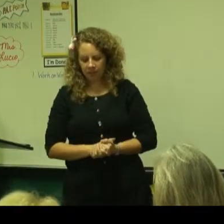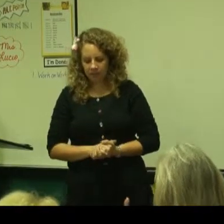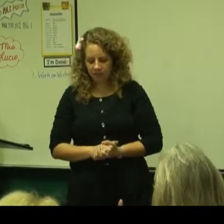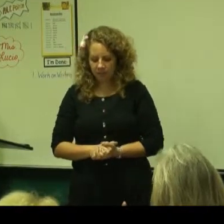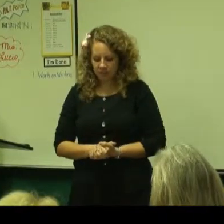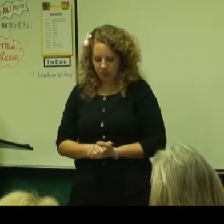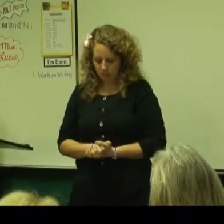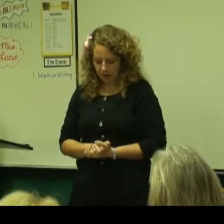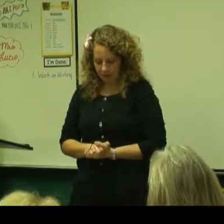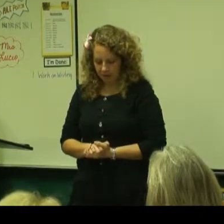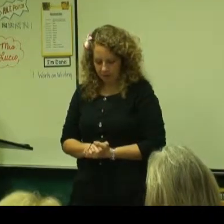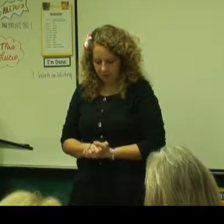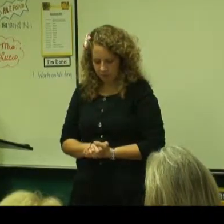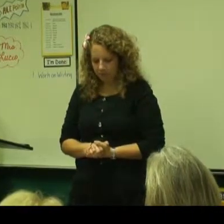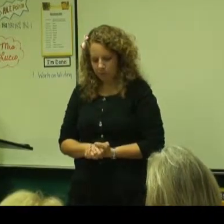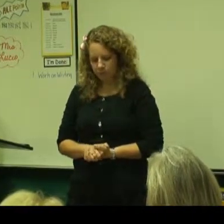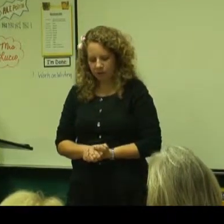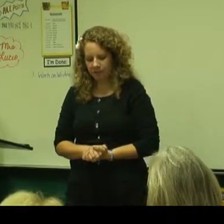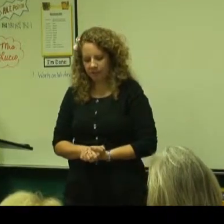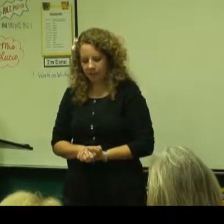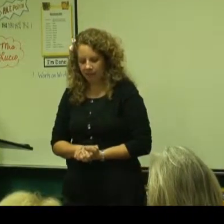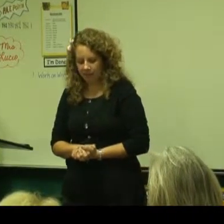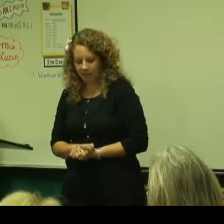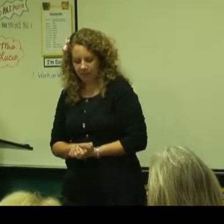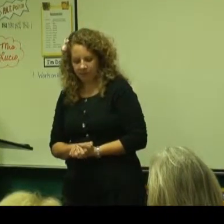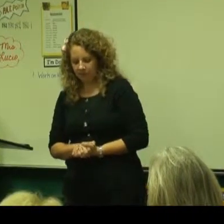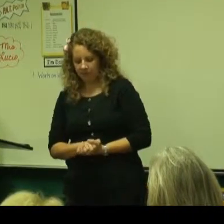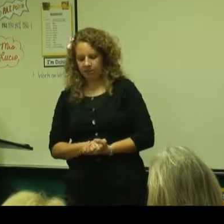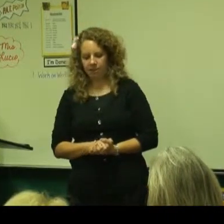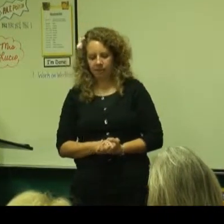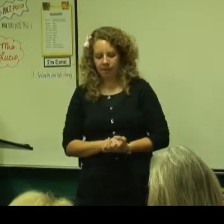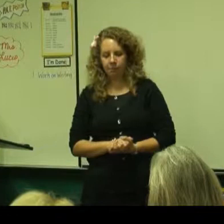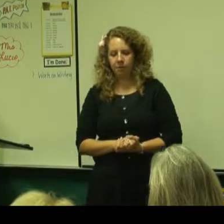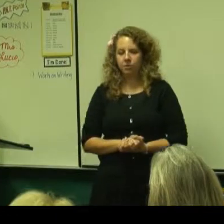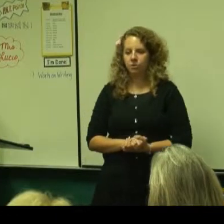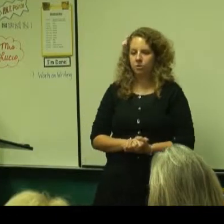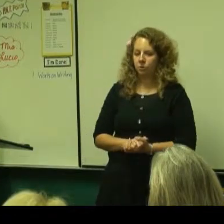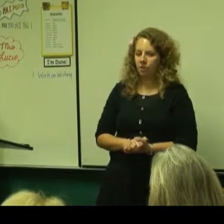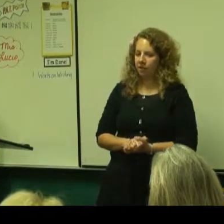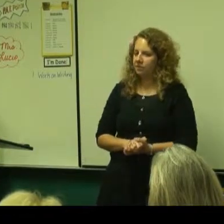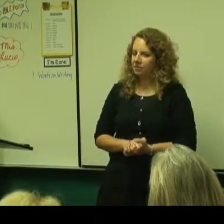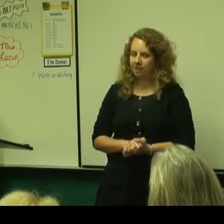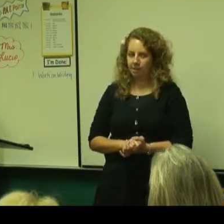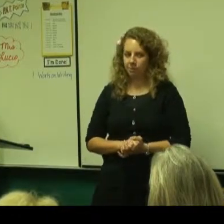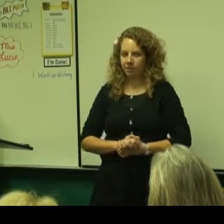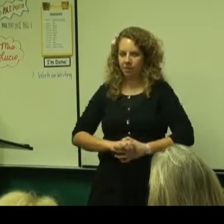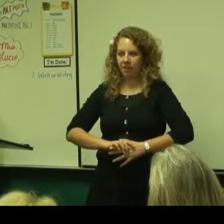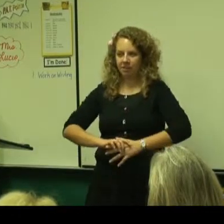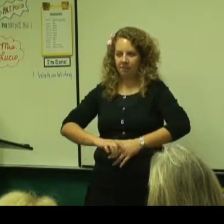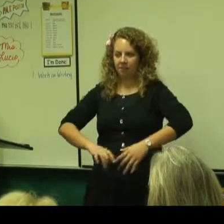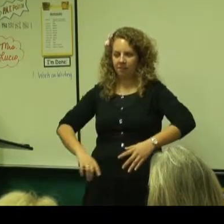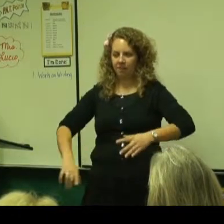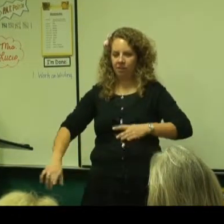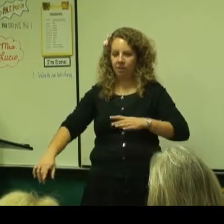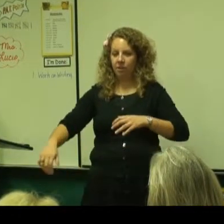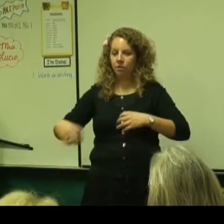Love does not run. Okay, so we're going to say love doesn't escape. So love escape with a negative head nod.